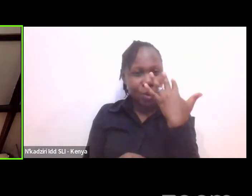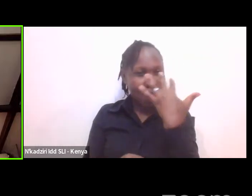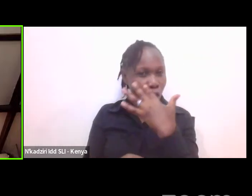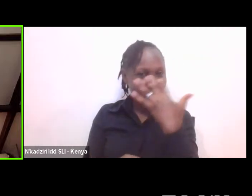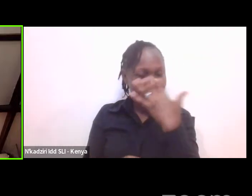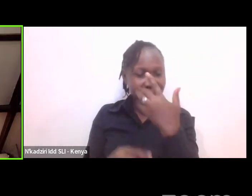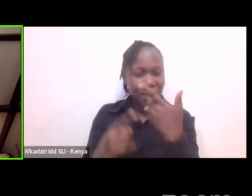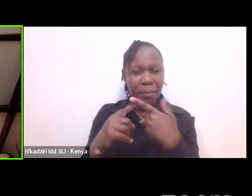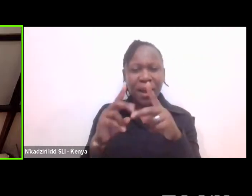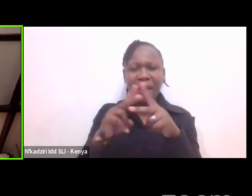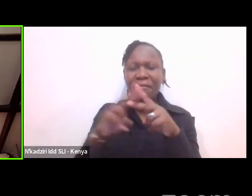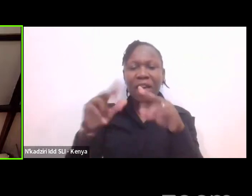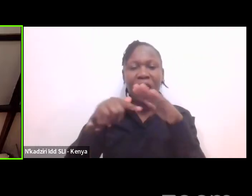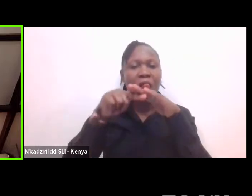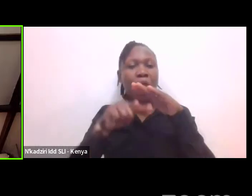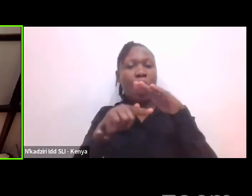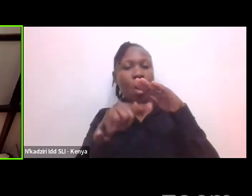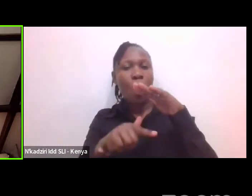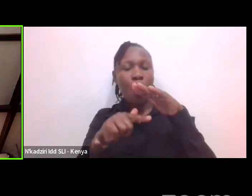cognitive capacity.